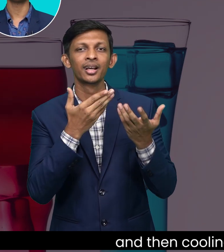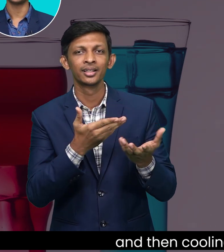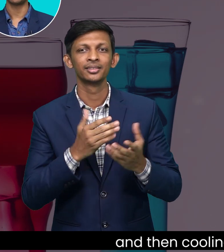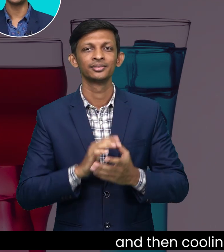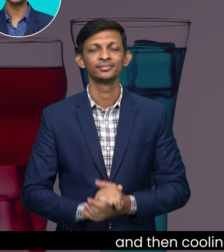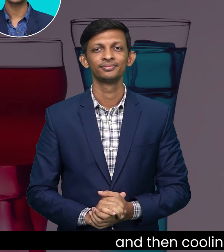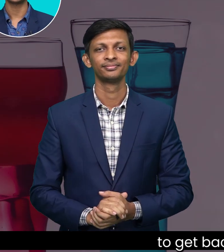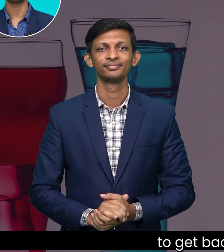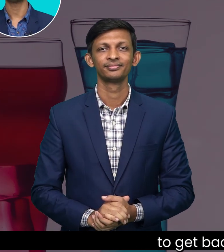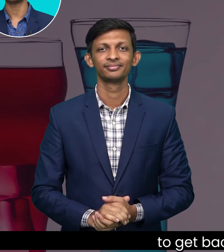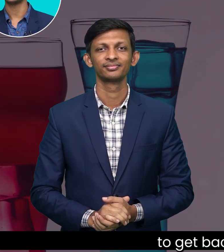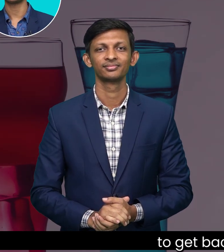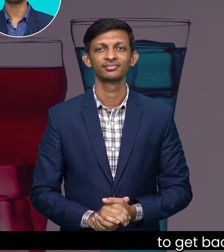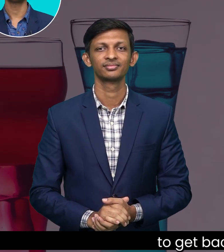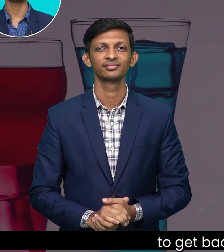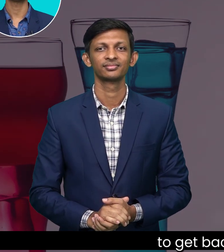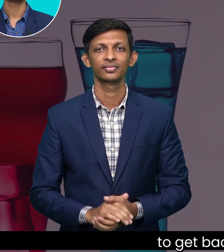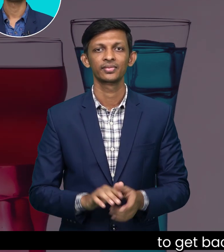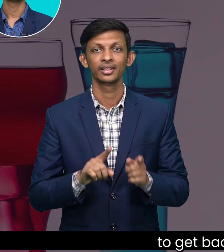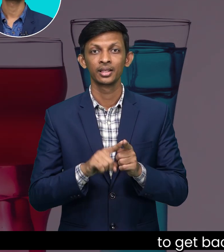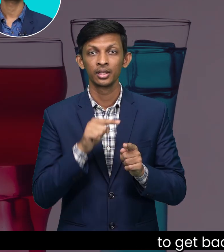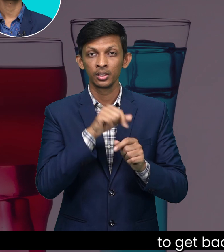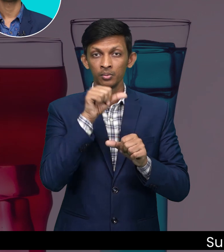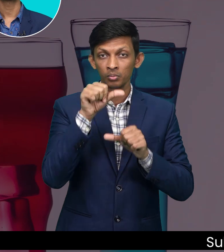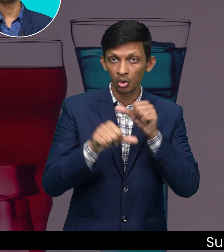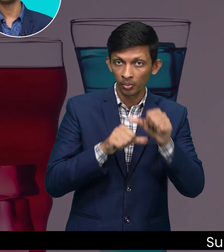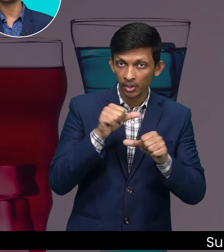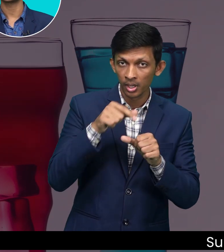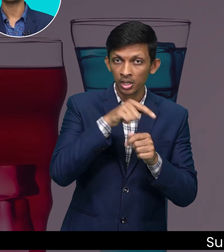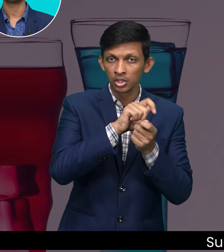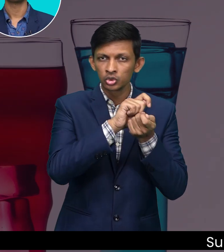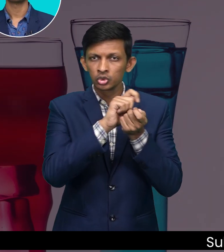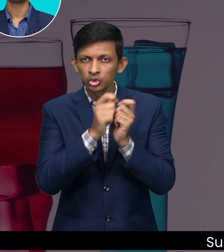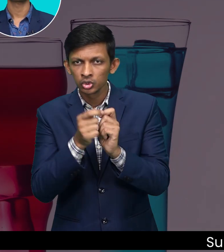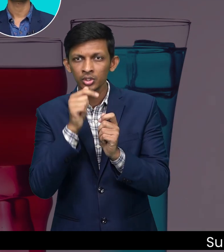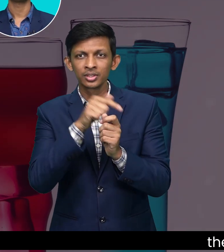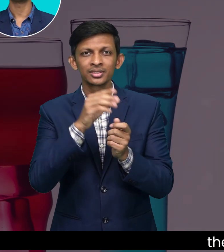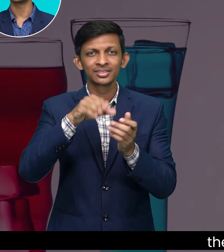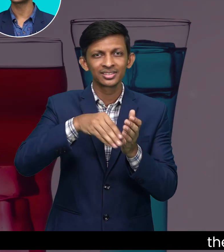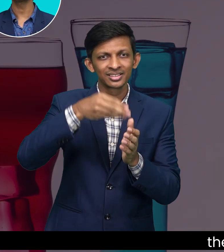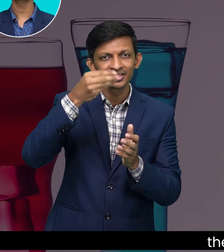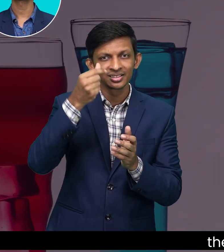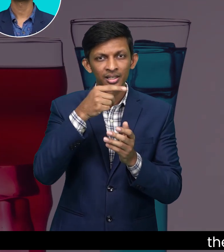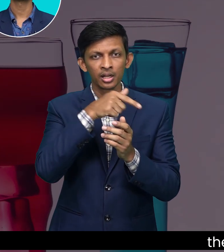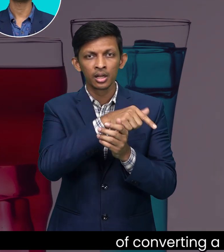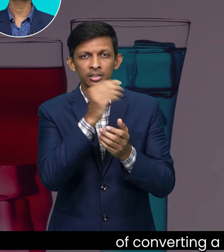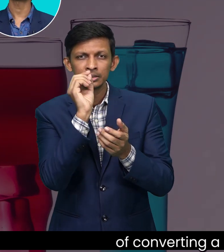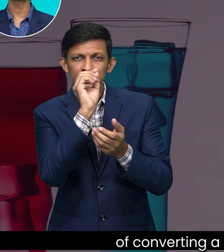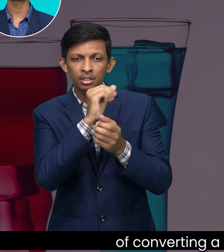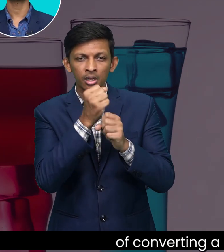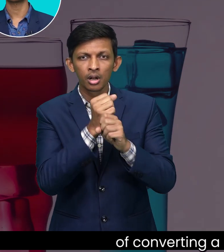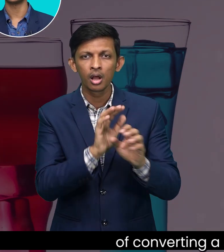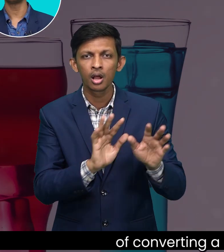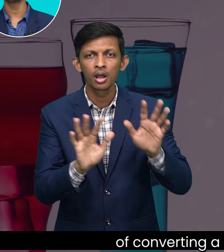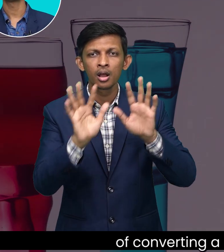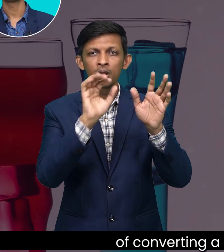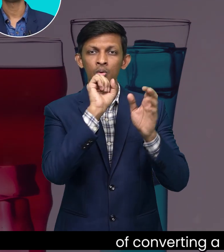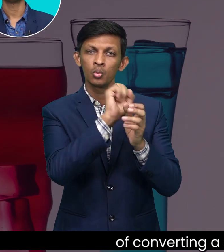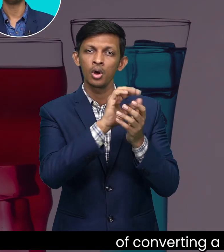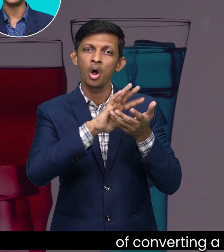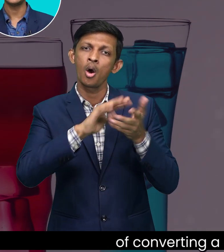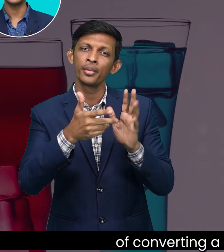hot water vapors to get back liquid water. Sublimation, the process of converting a